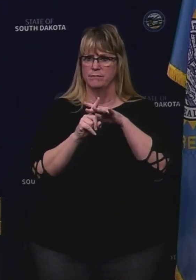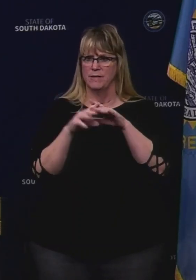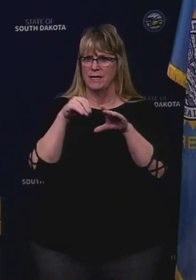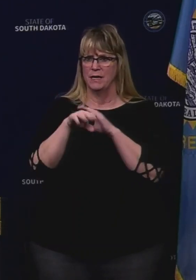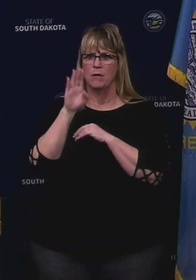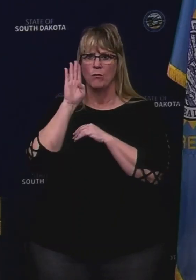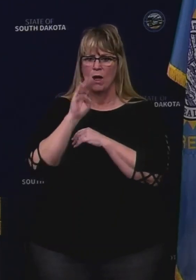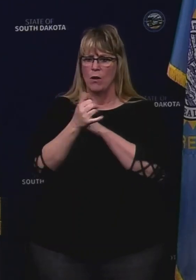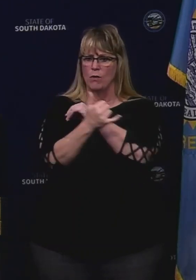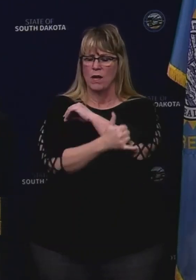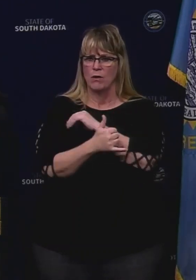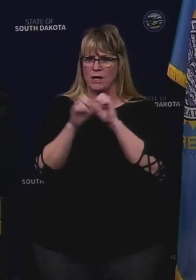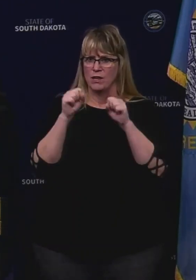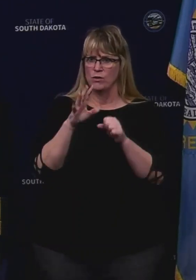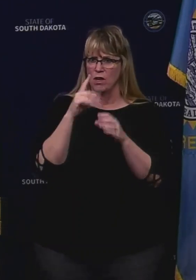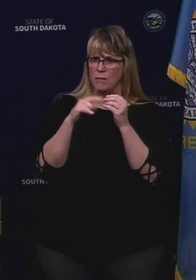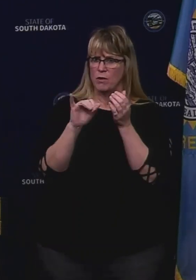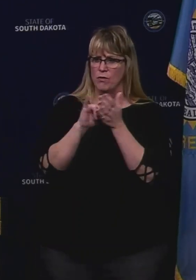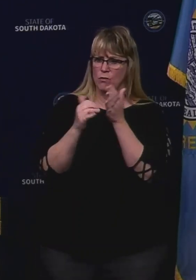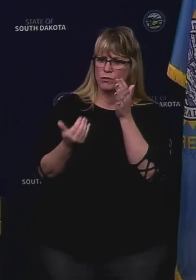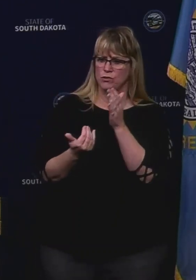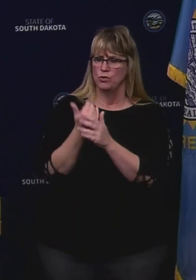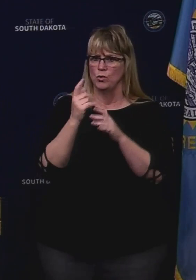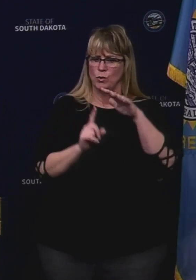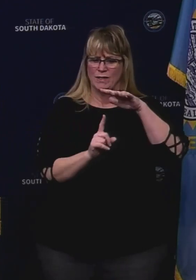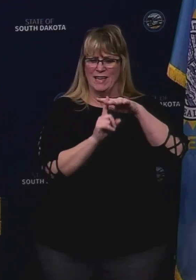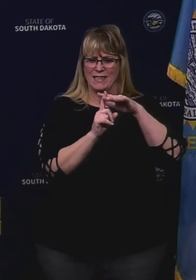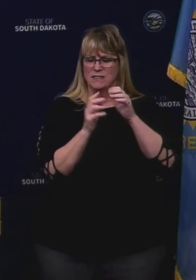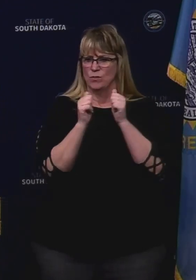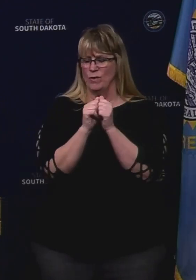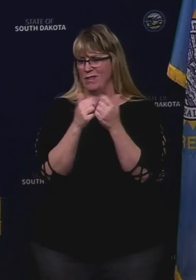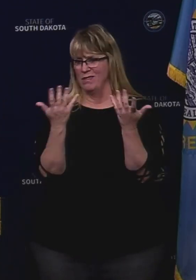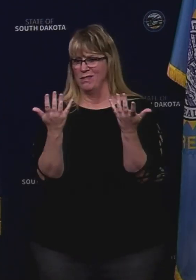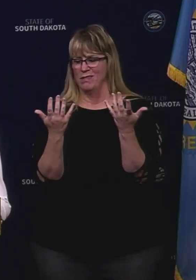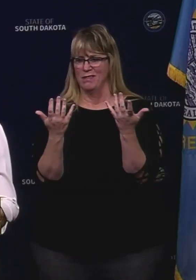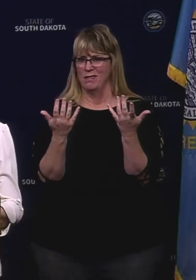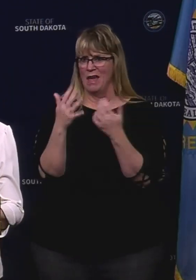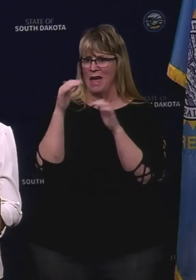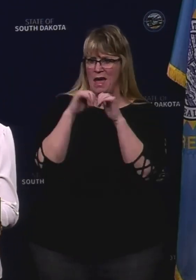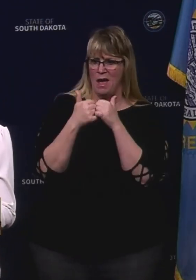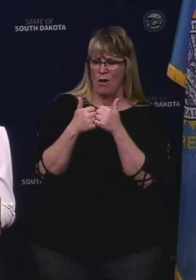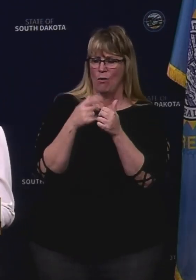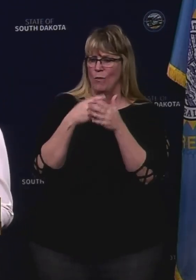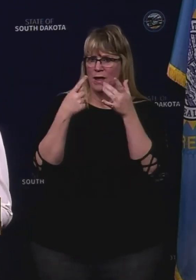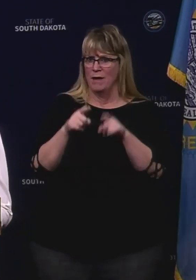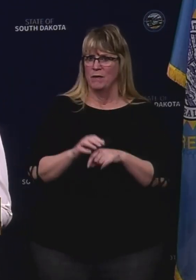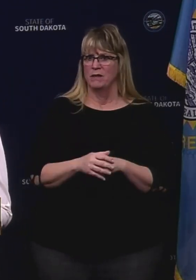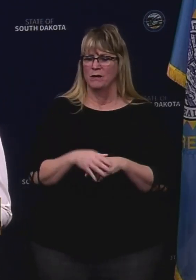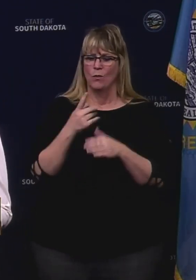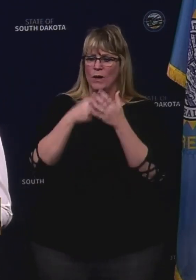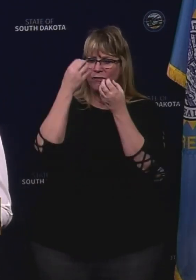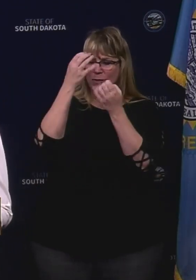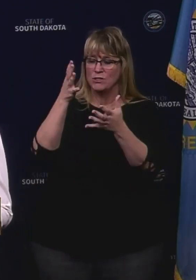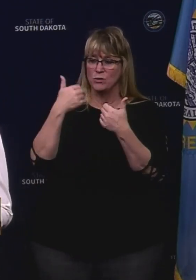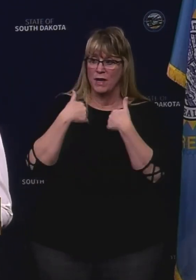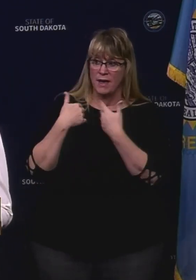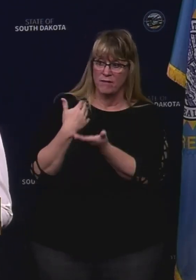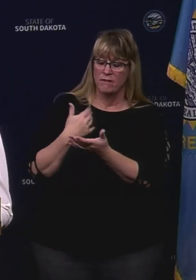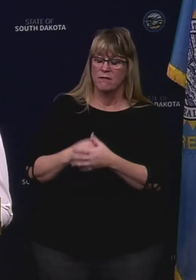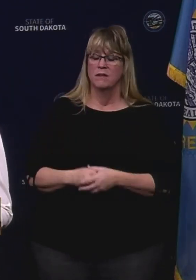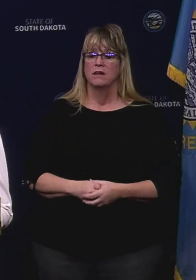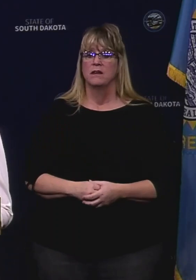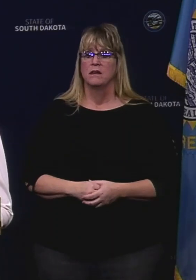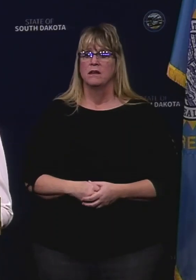attribute those new positive cases to any kind of source, or what information do you have on